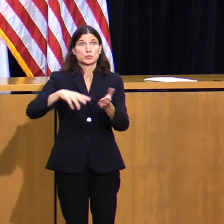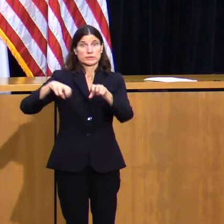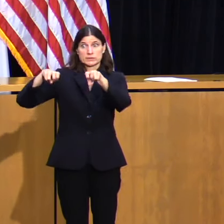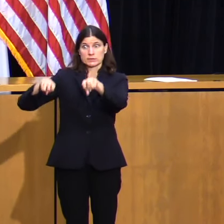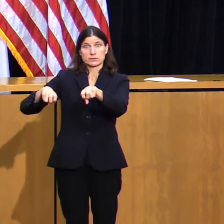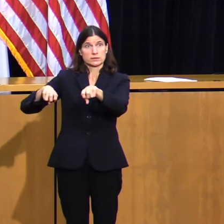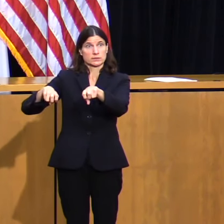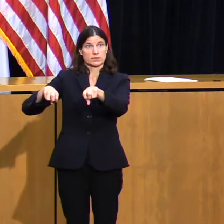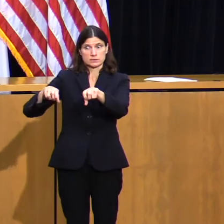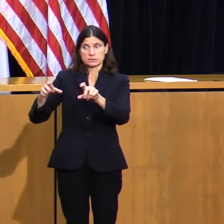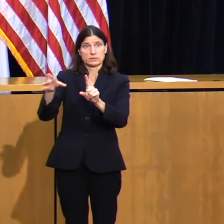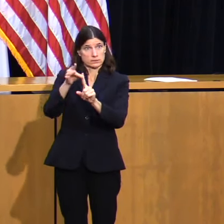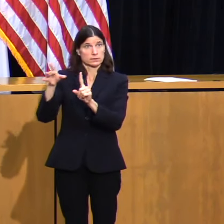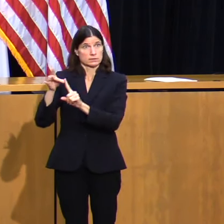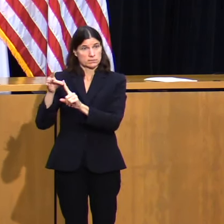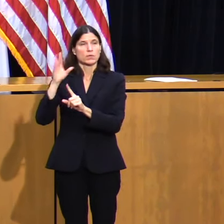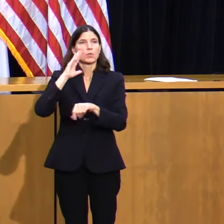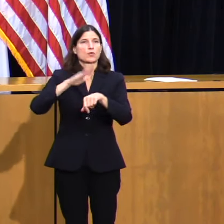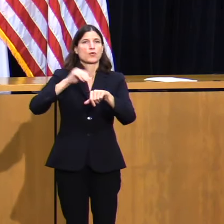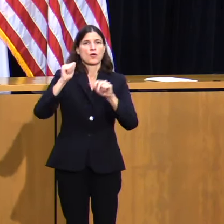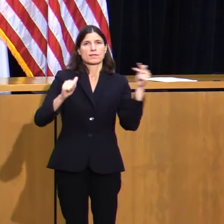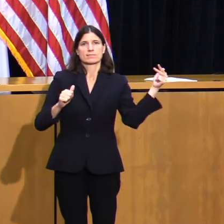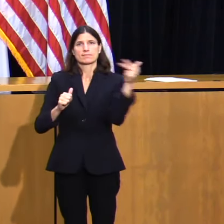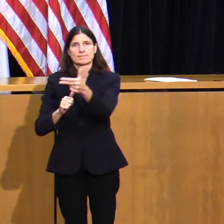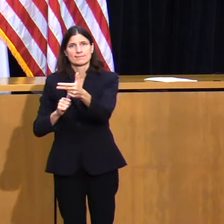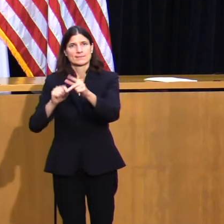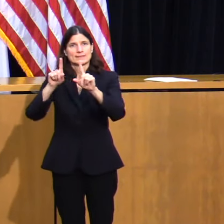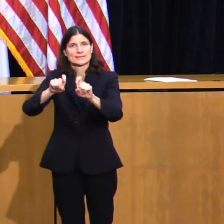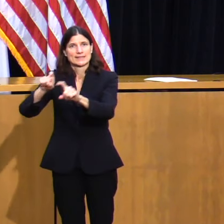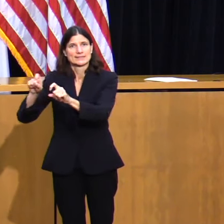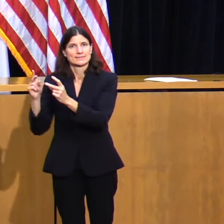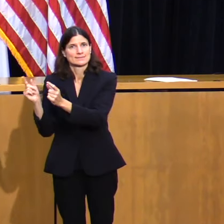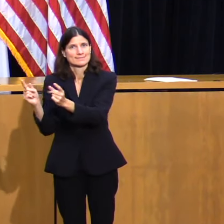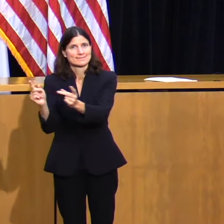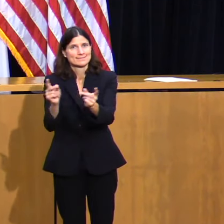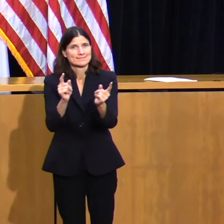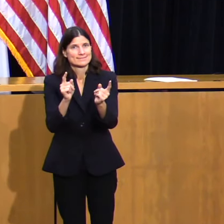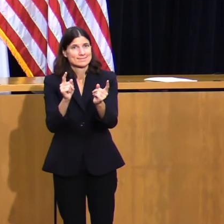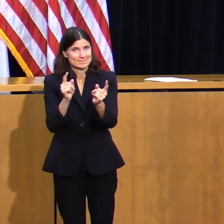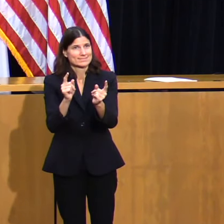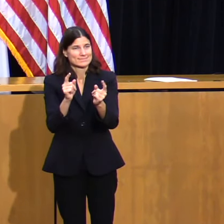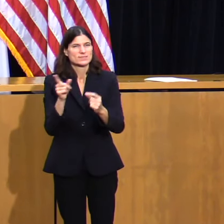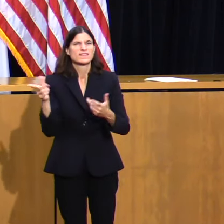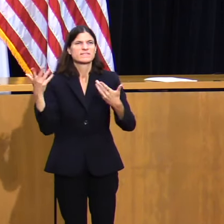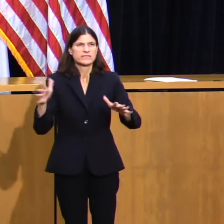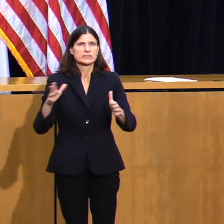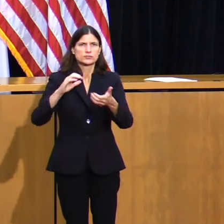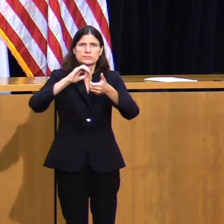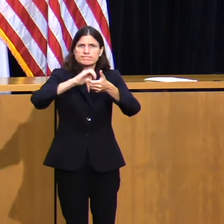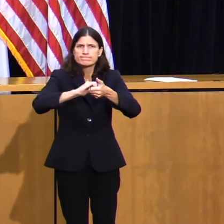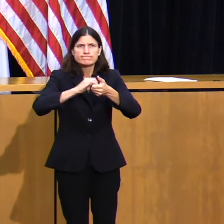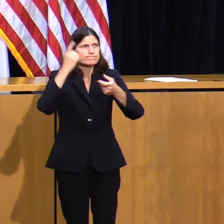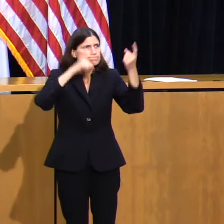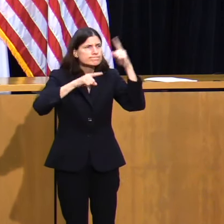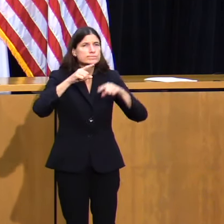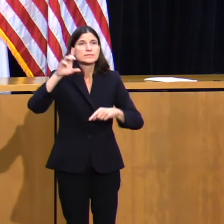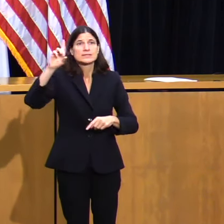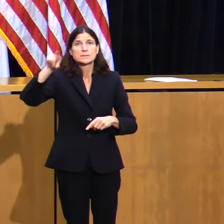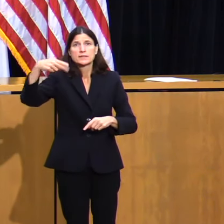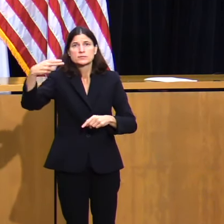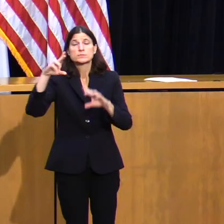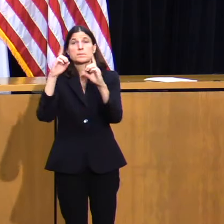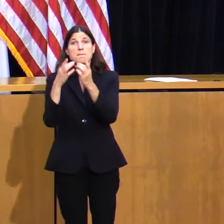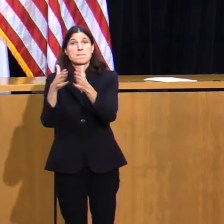and Elementary and Secondary Education will share more detailed guidance soon. I would also like to share